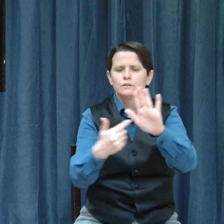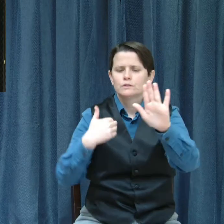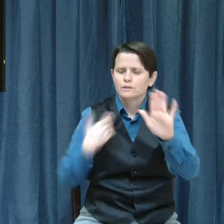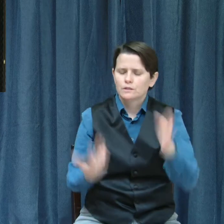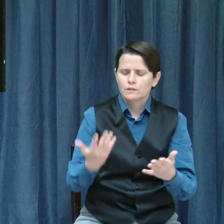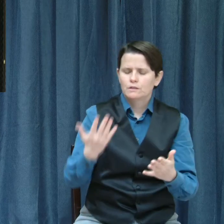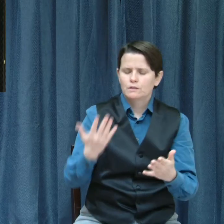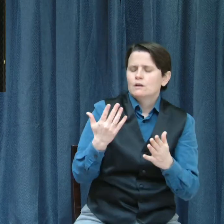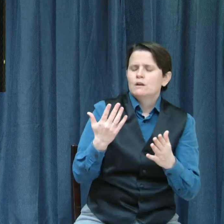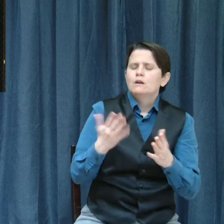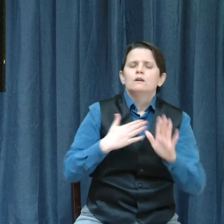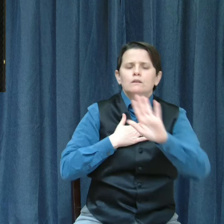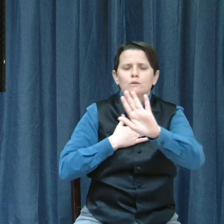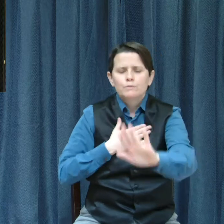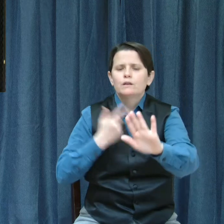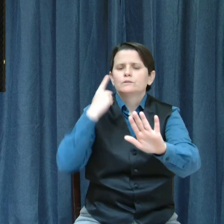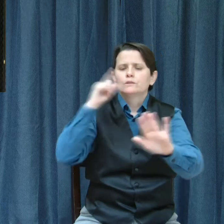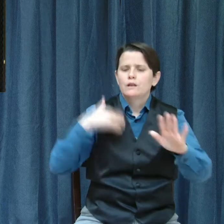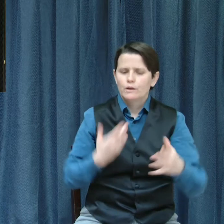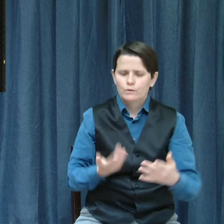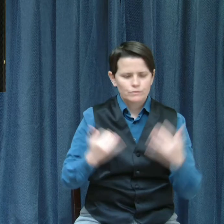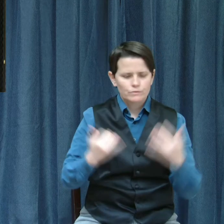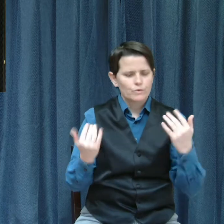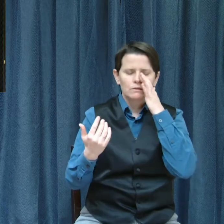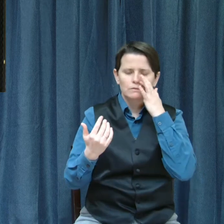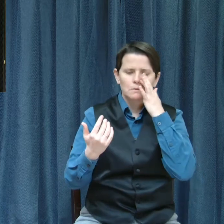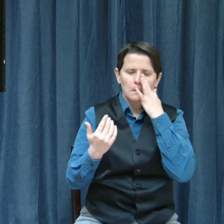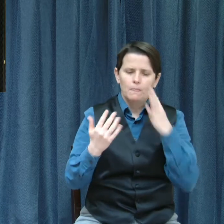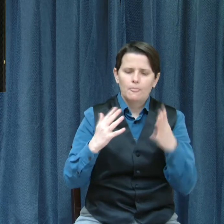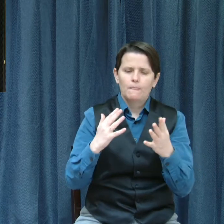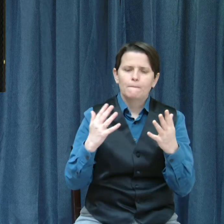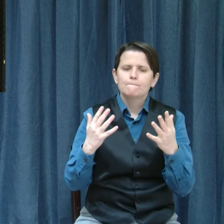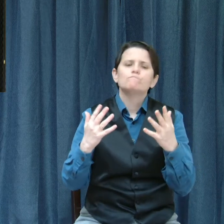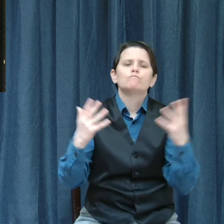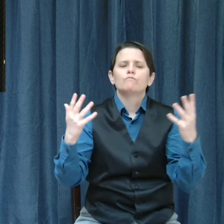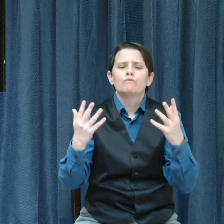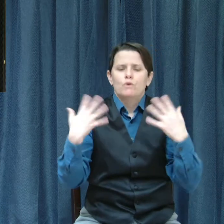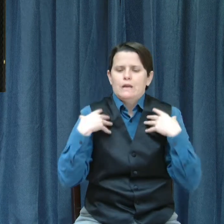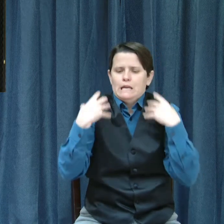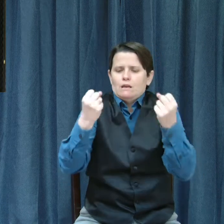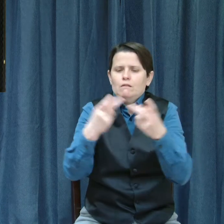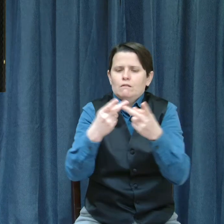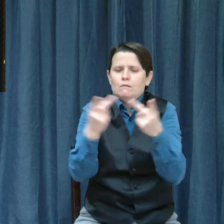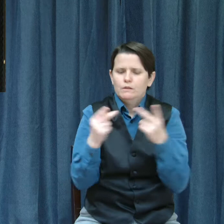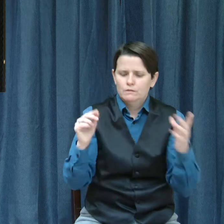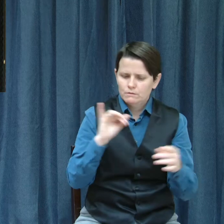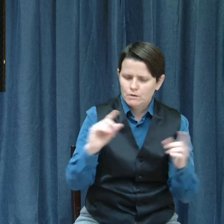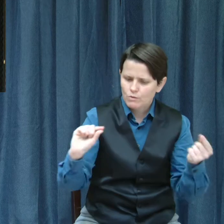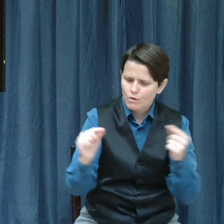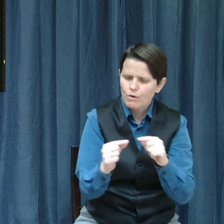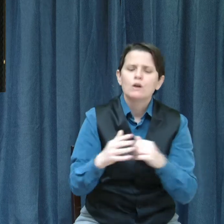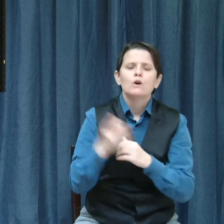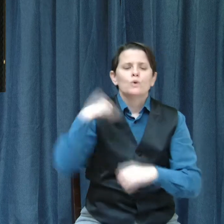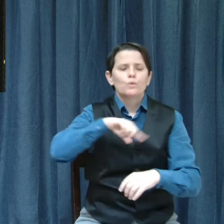restore balance. Where there is discrimination, we stand for inclusivity and equality. We are advocates for the